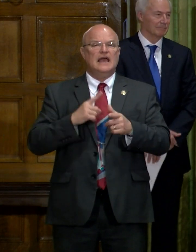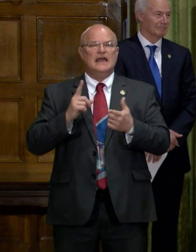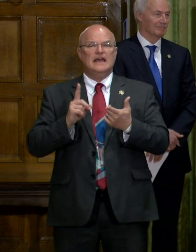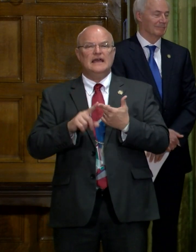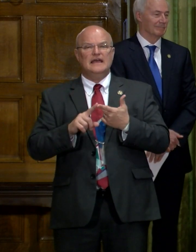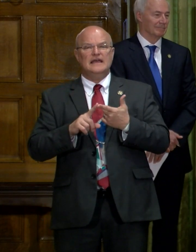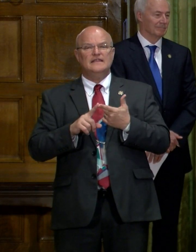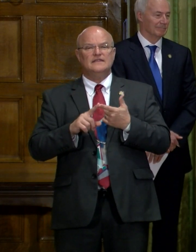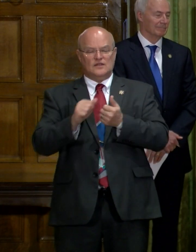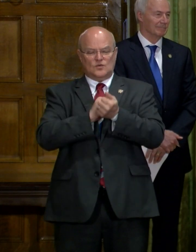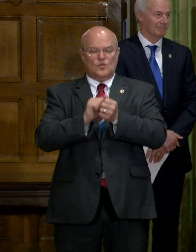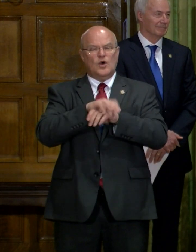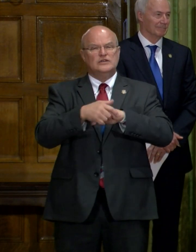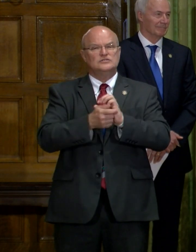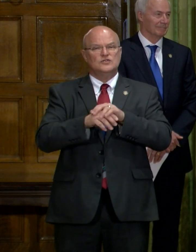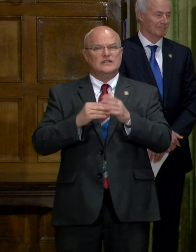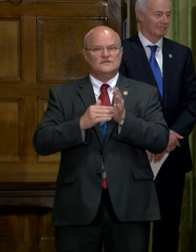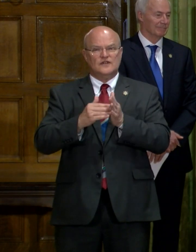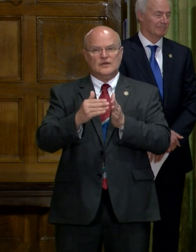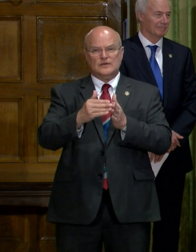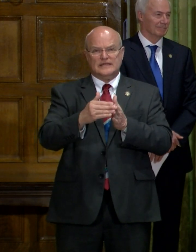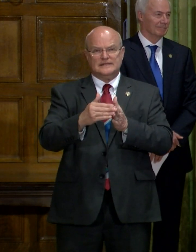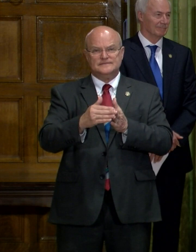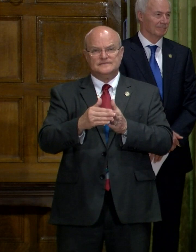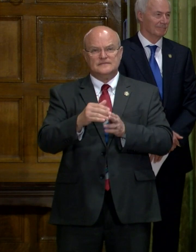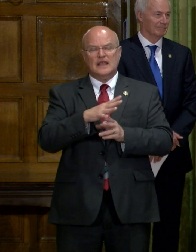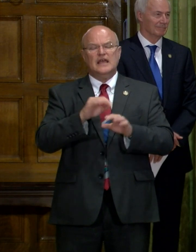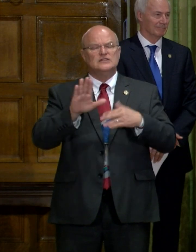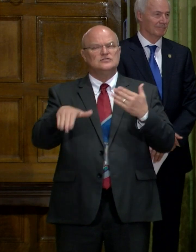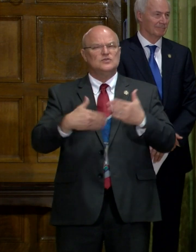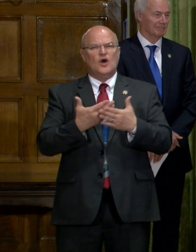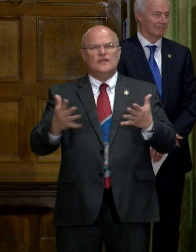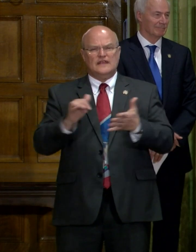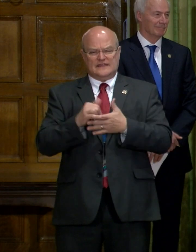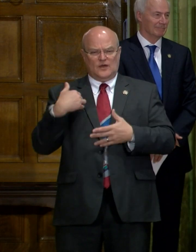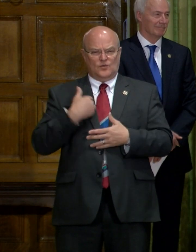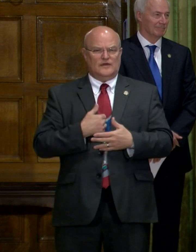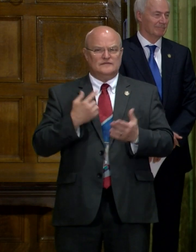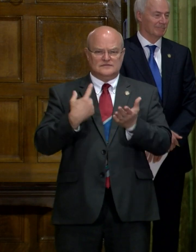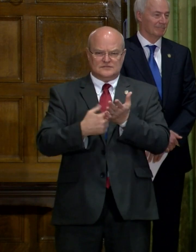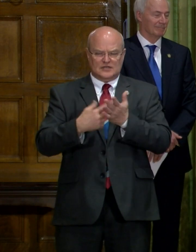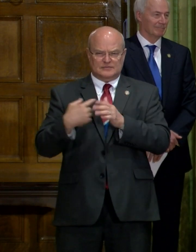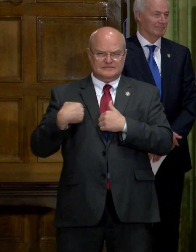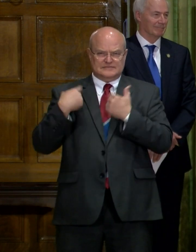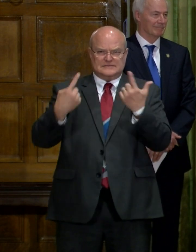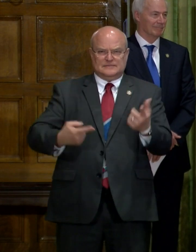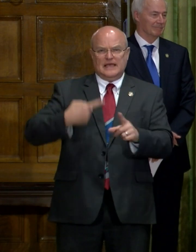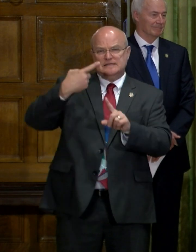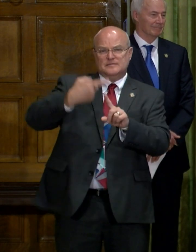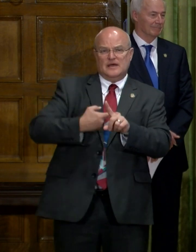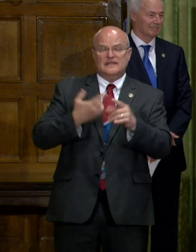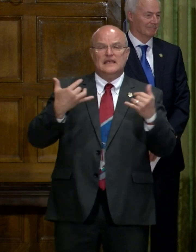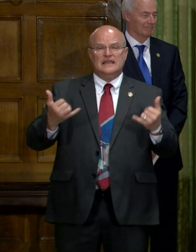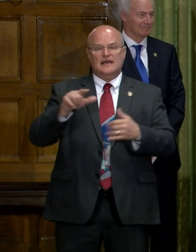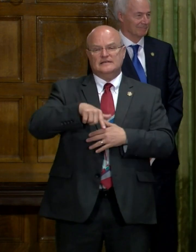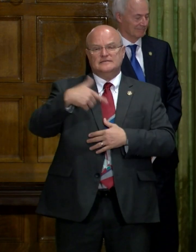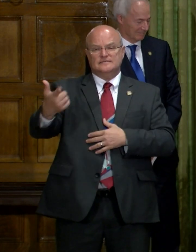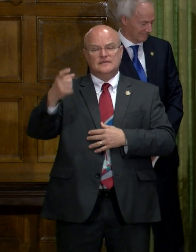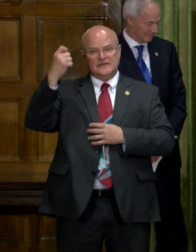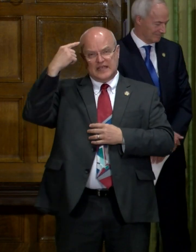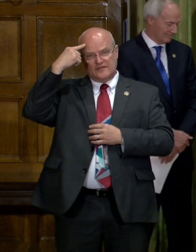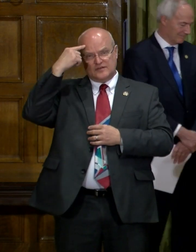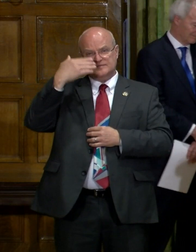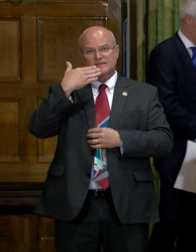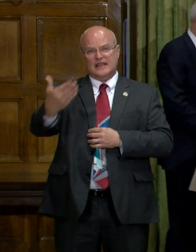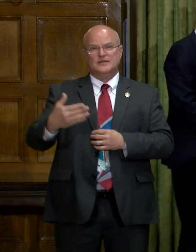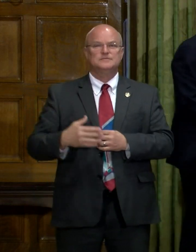then wash hands frequently, and do all the things that we've been talking about this last month. With that, I'm going to turn it back over to the